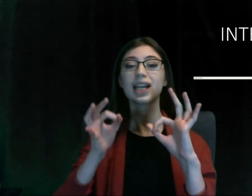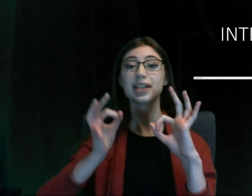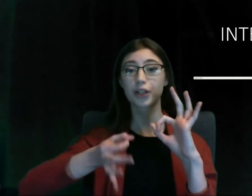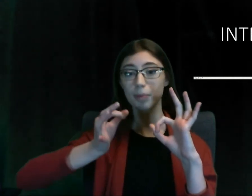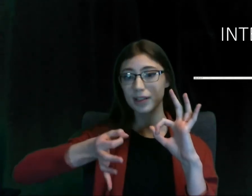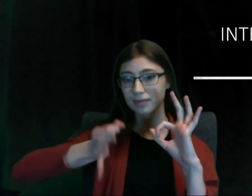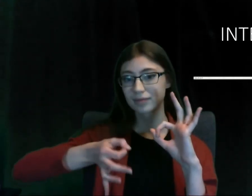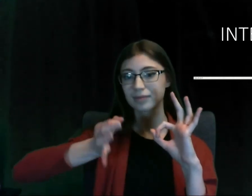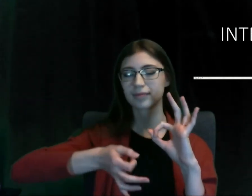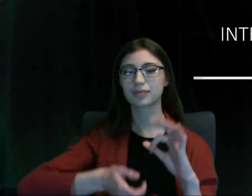Interpret.